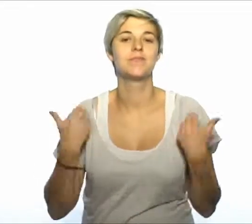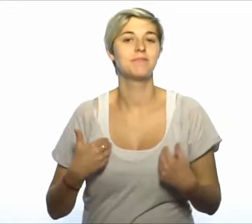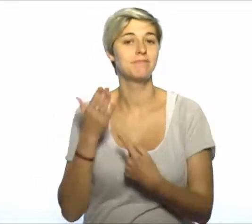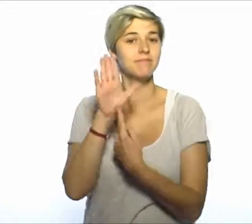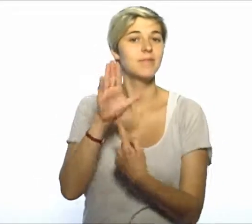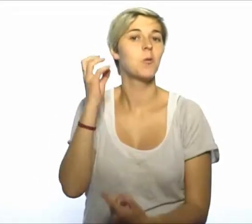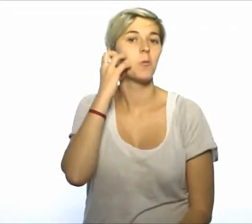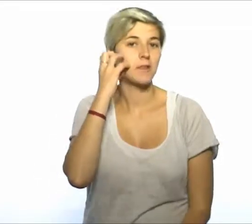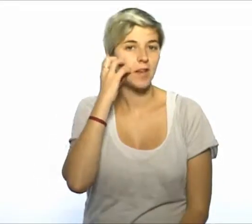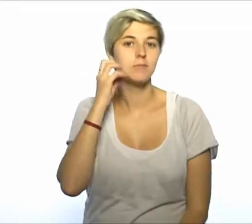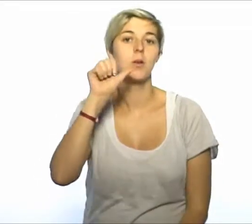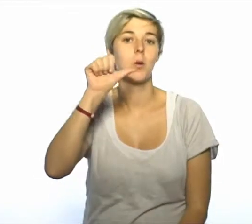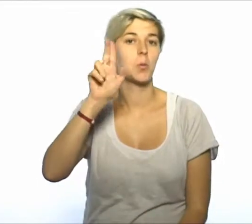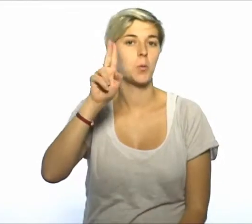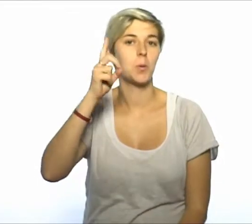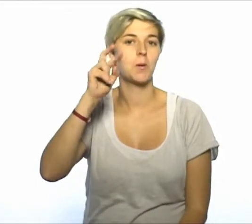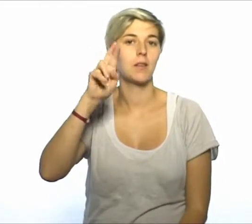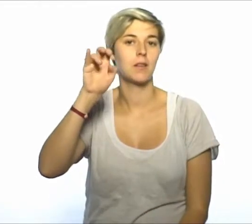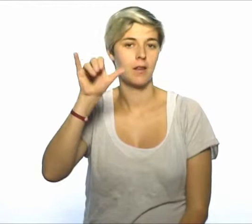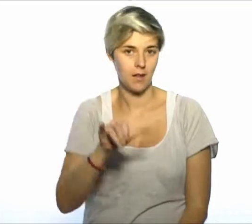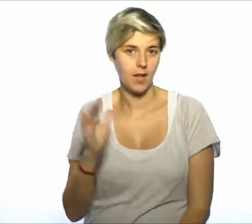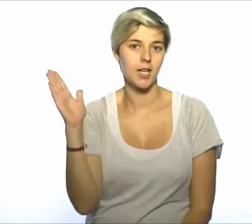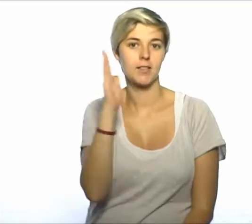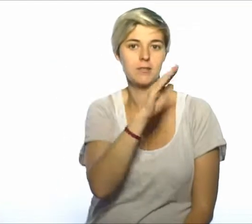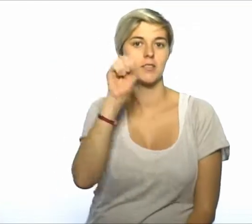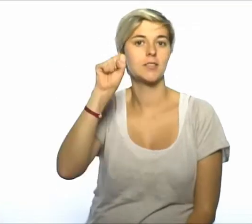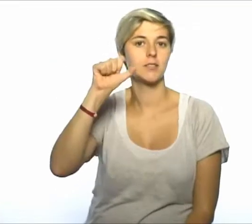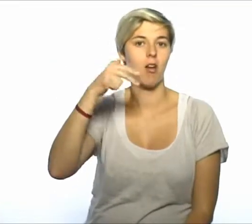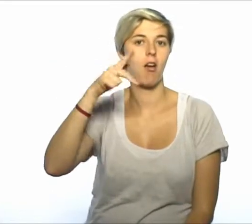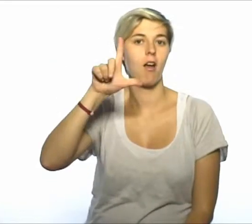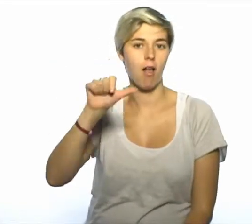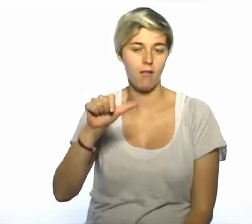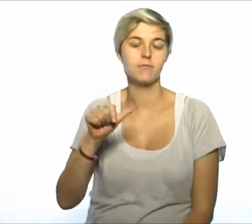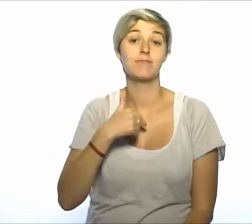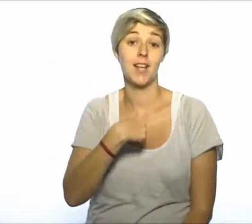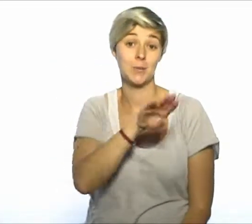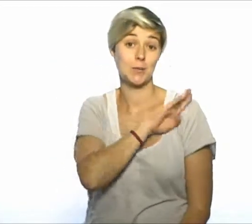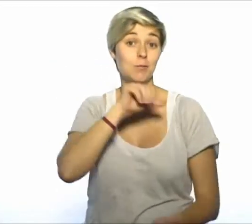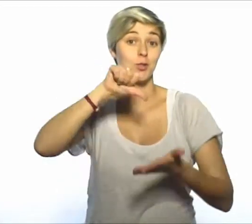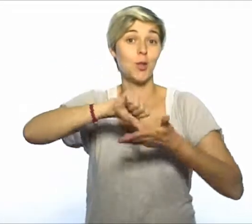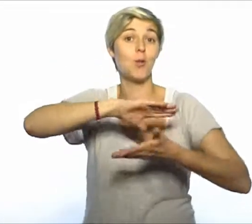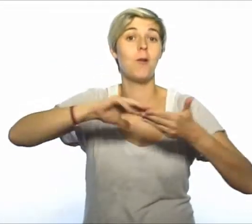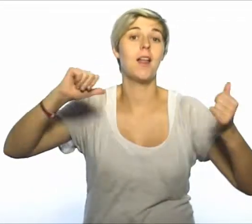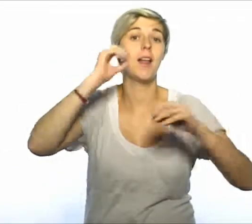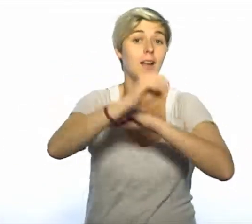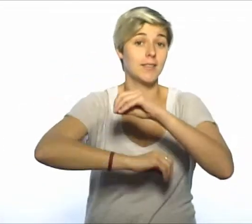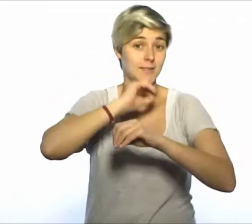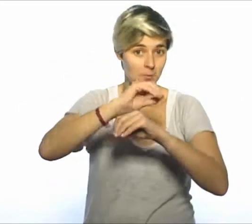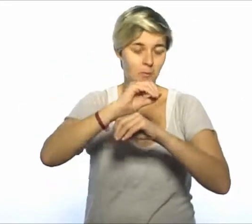Hello everyone, my name is Audrey Sangla and I am responsible for the